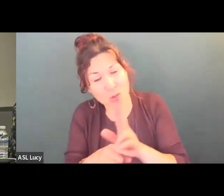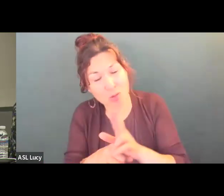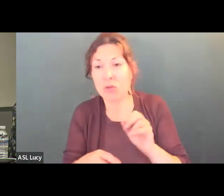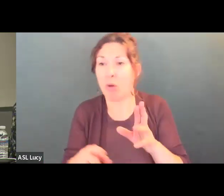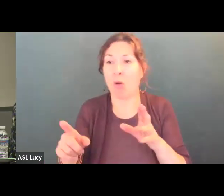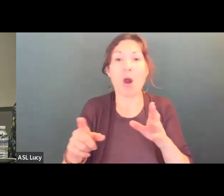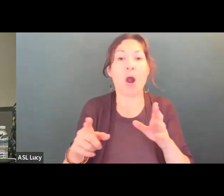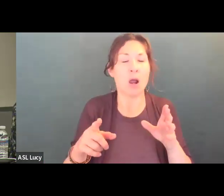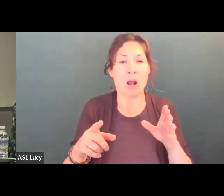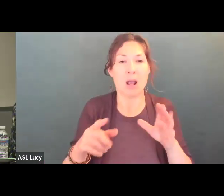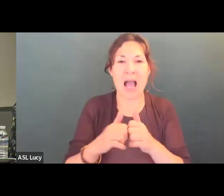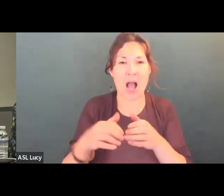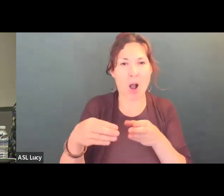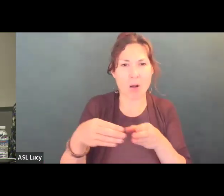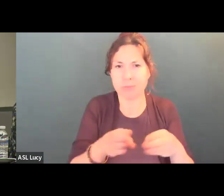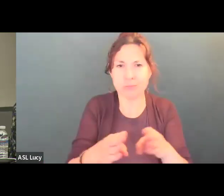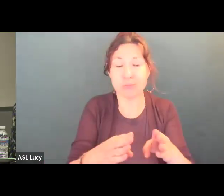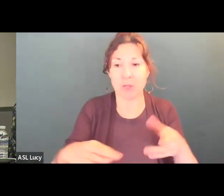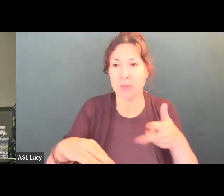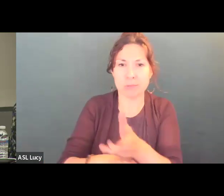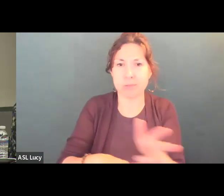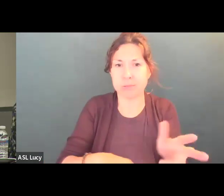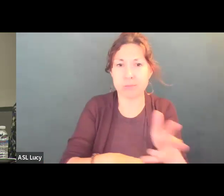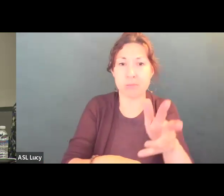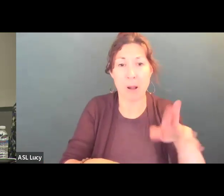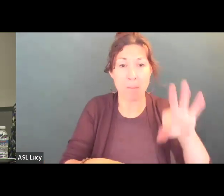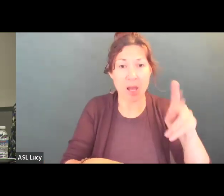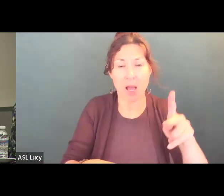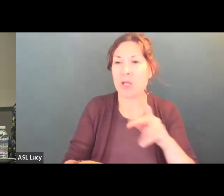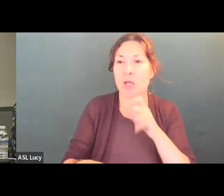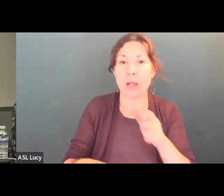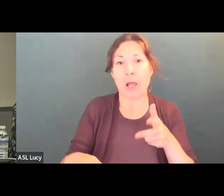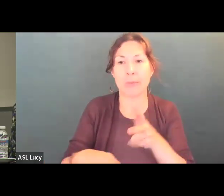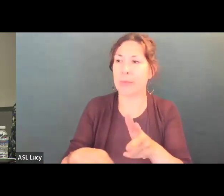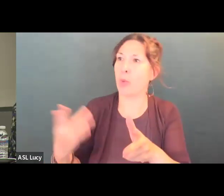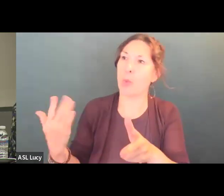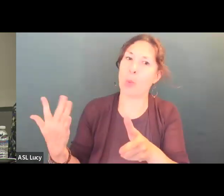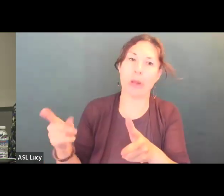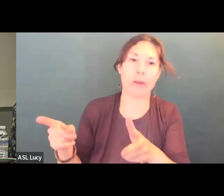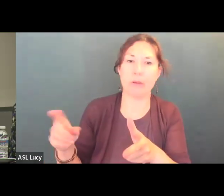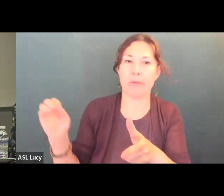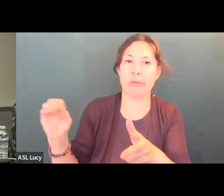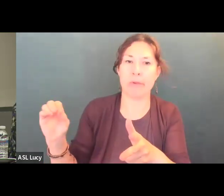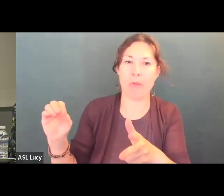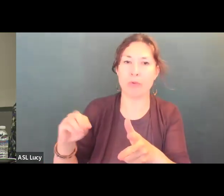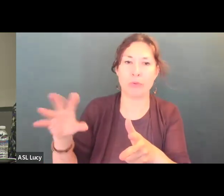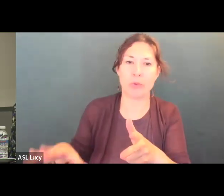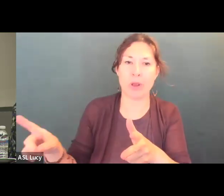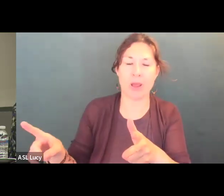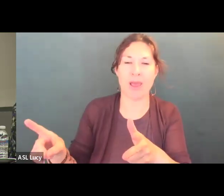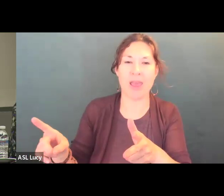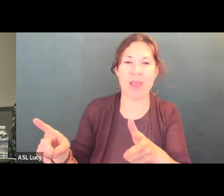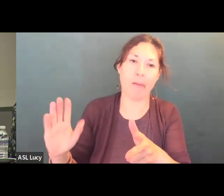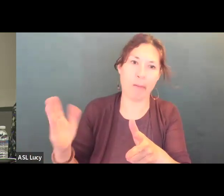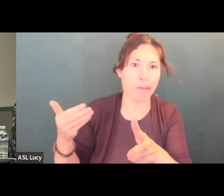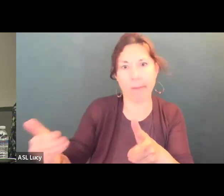make routes more efficient so that we're not waiting at bus stops for students, which then delays the route. Dan? Yeah, I think that's exactly